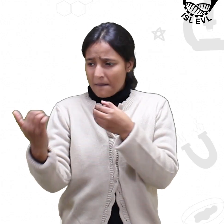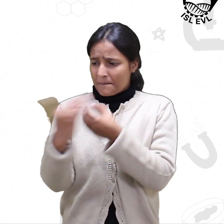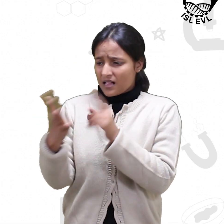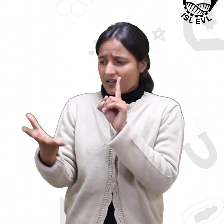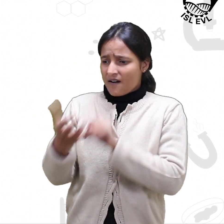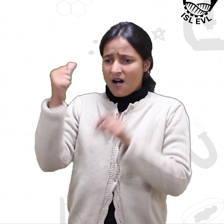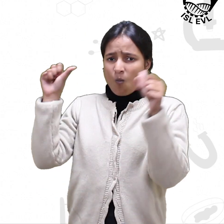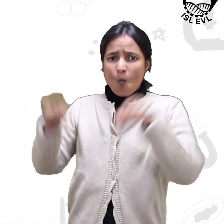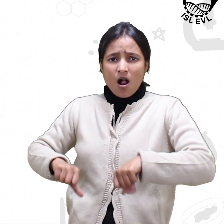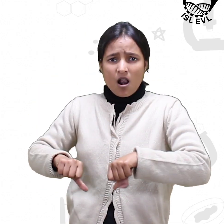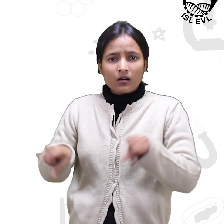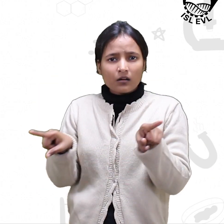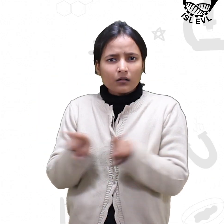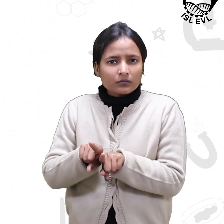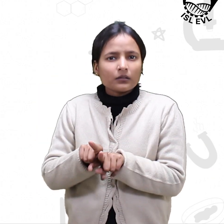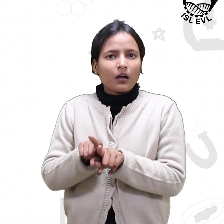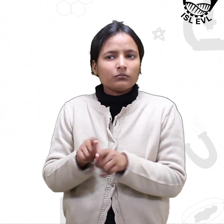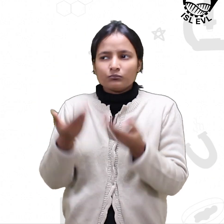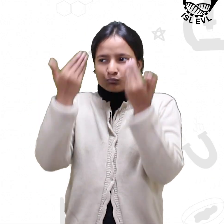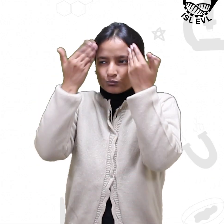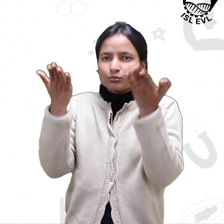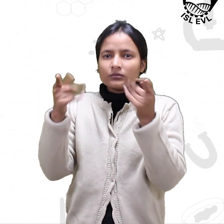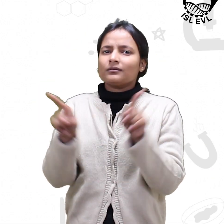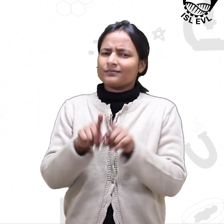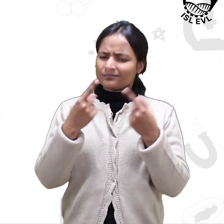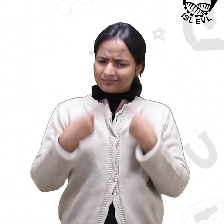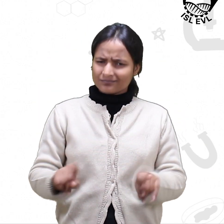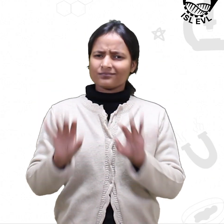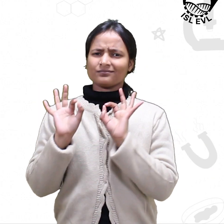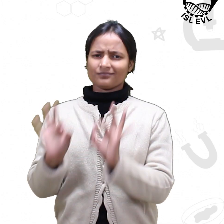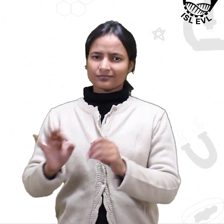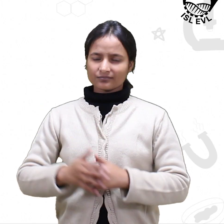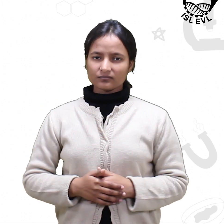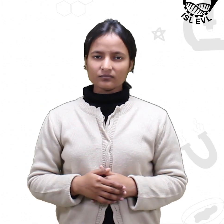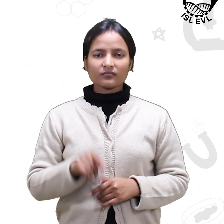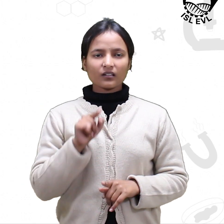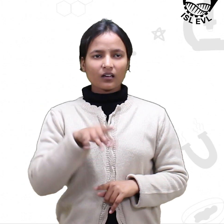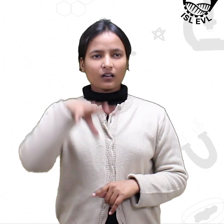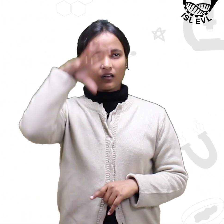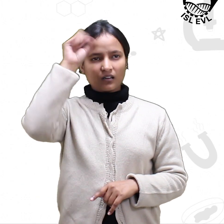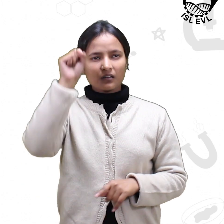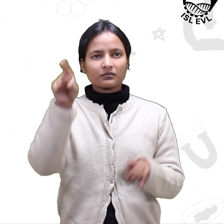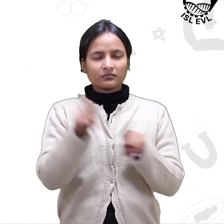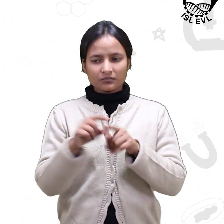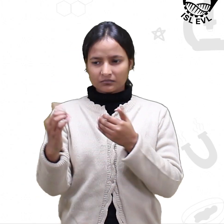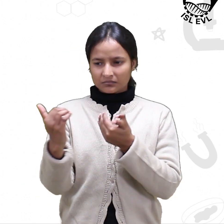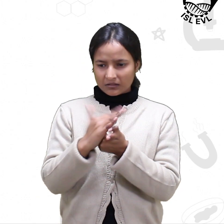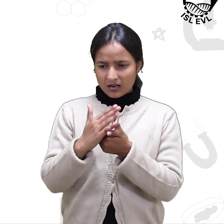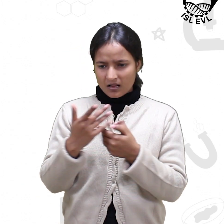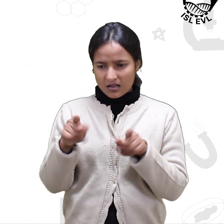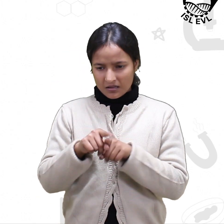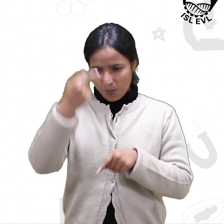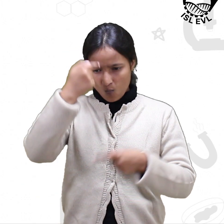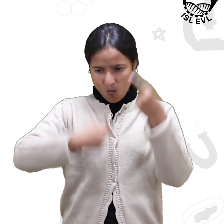body. If something goes wrong in a neuromuscular junction, the signal to move will never reach the muscle, leading to